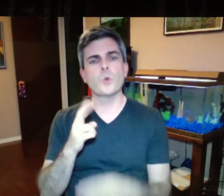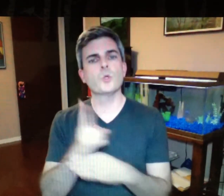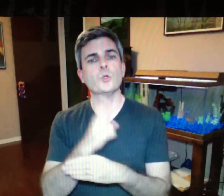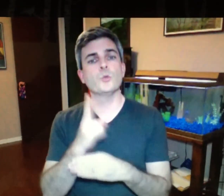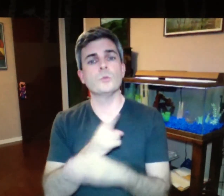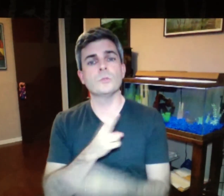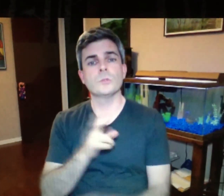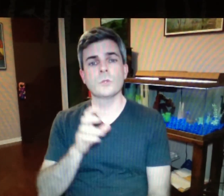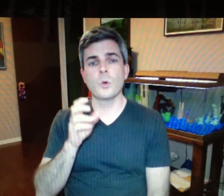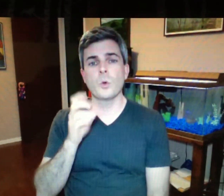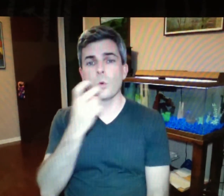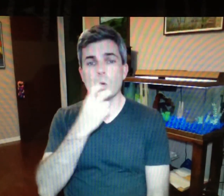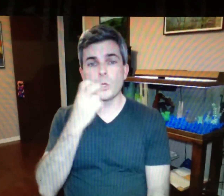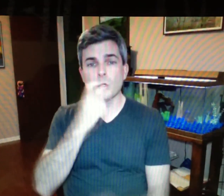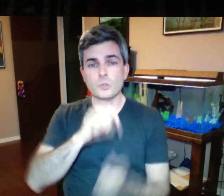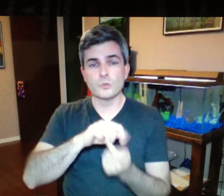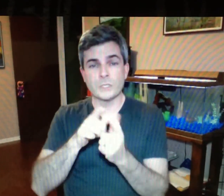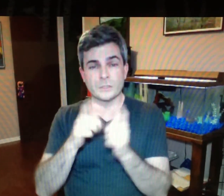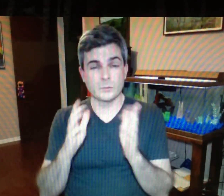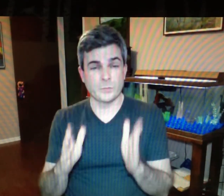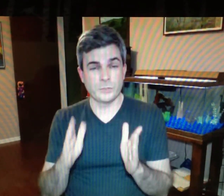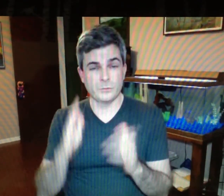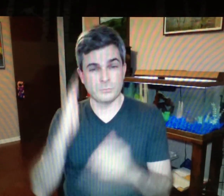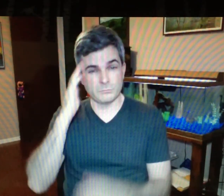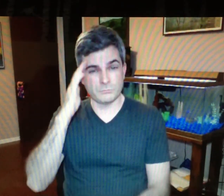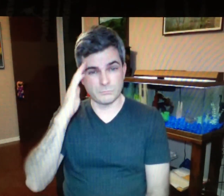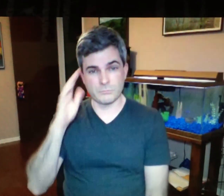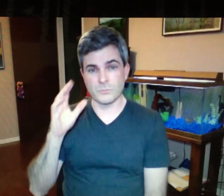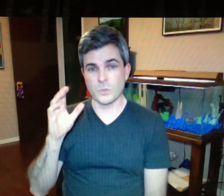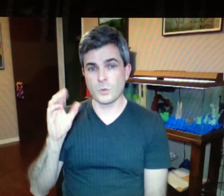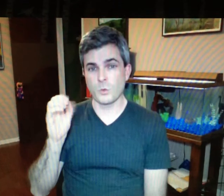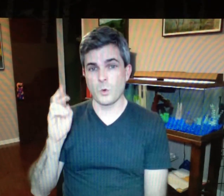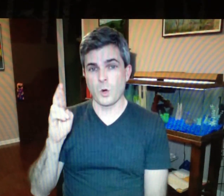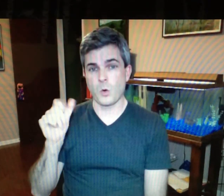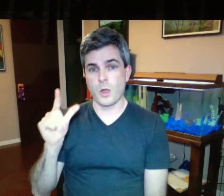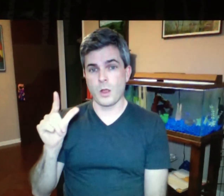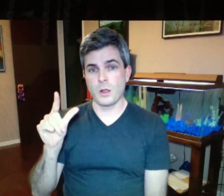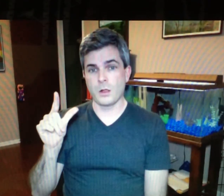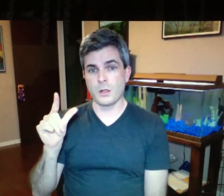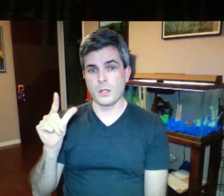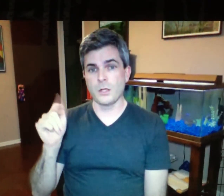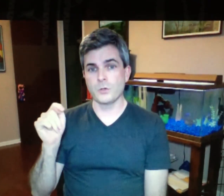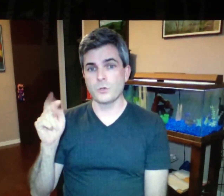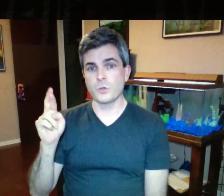read lips and who use oral transliteration.